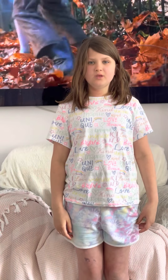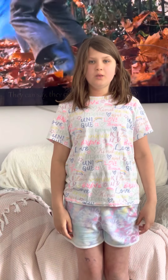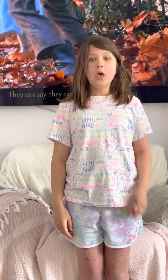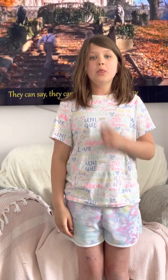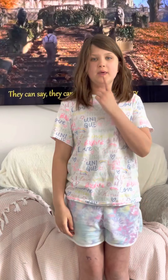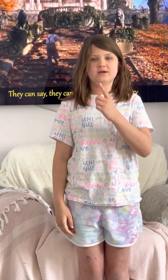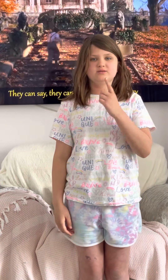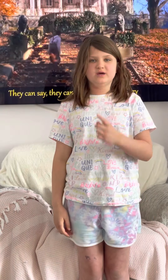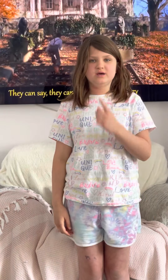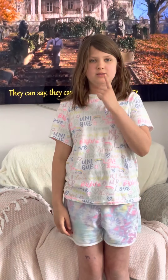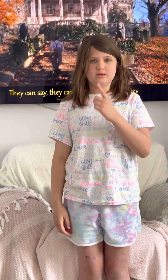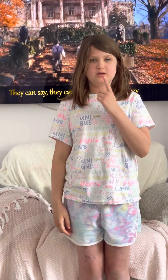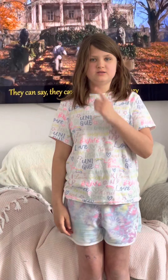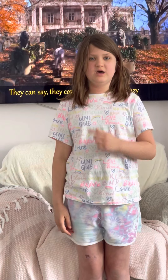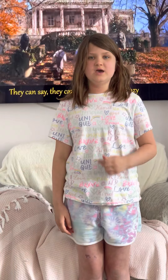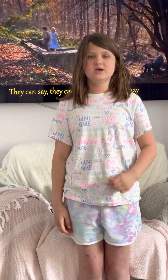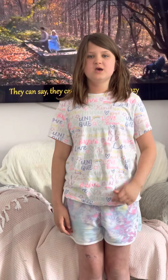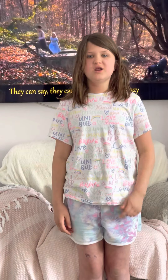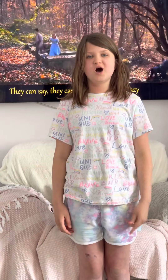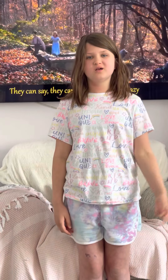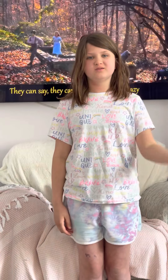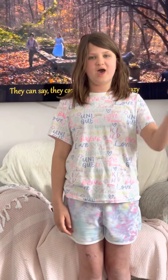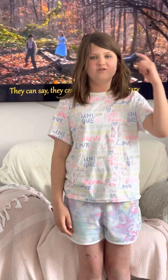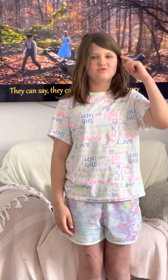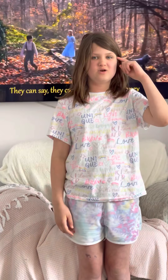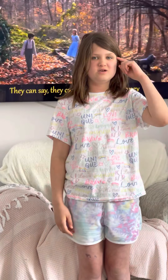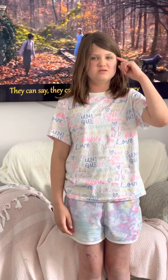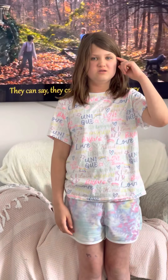They can say, they can say, it all sounds crazy.